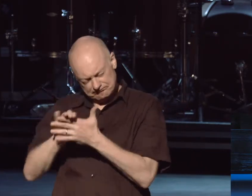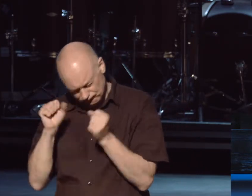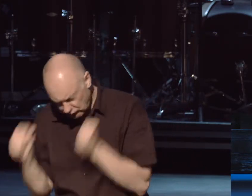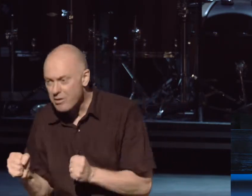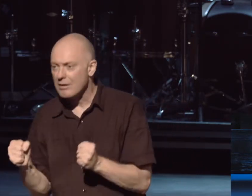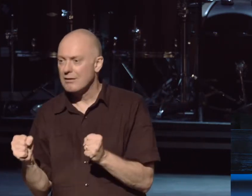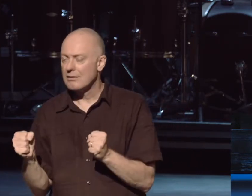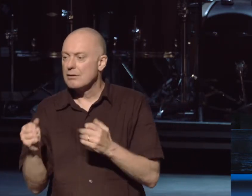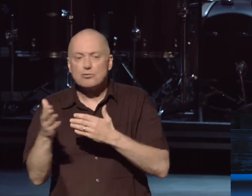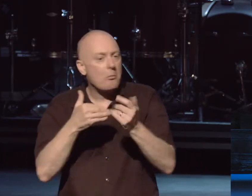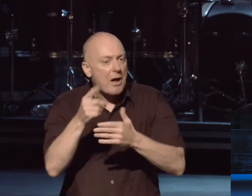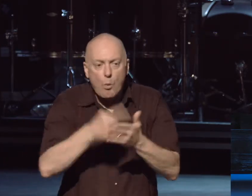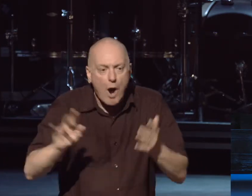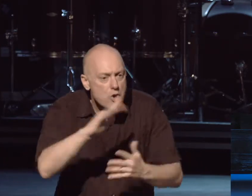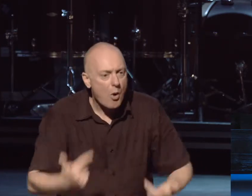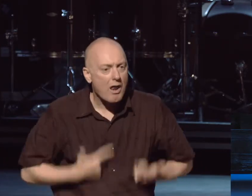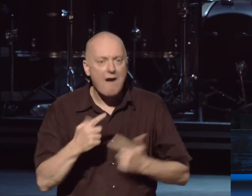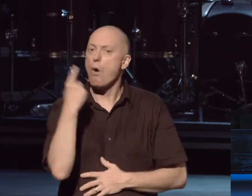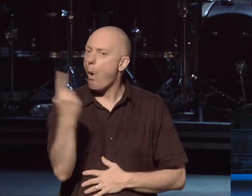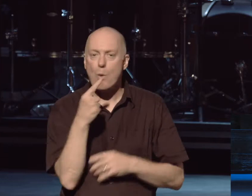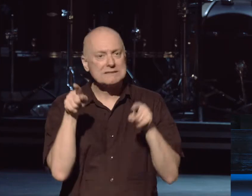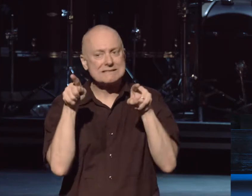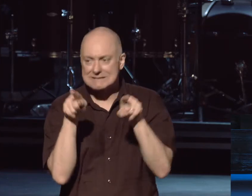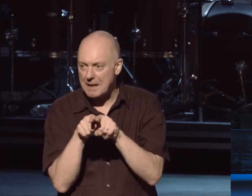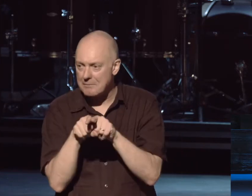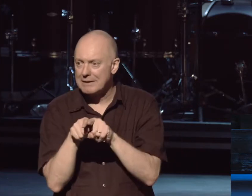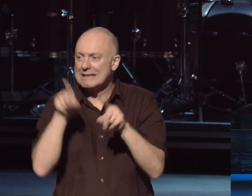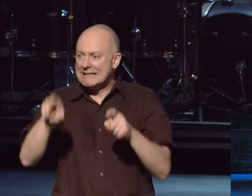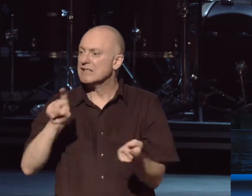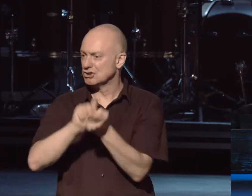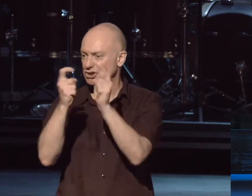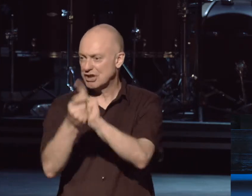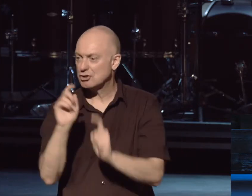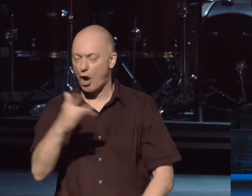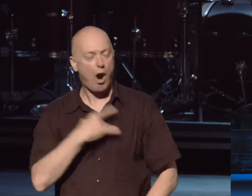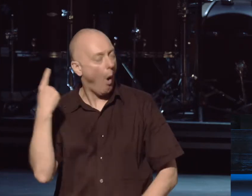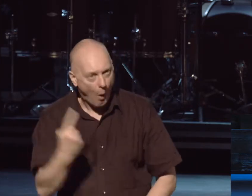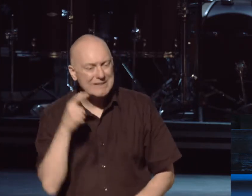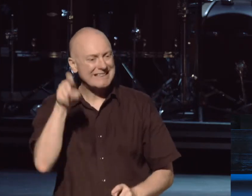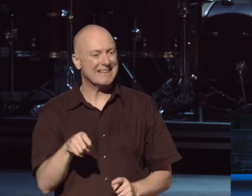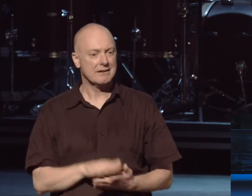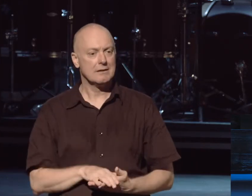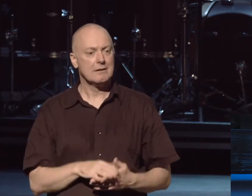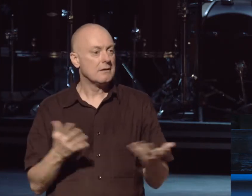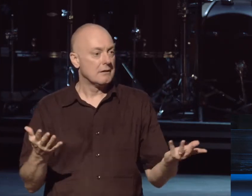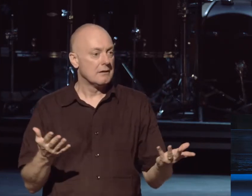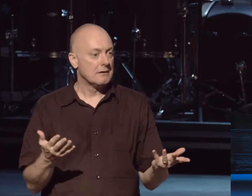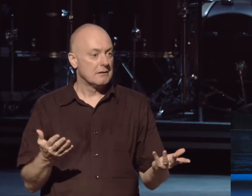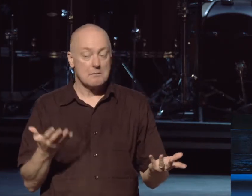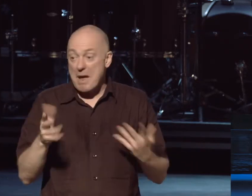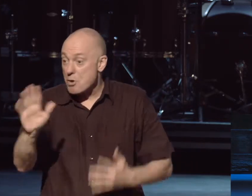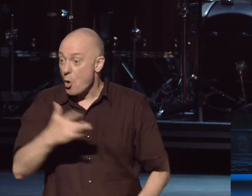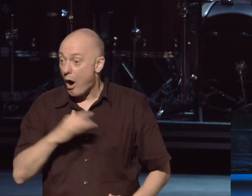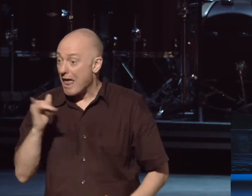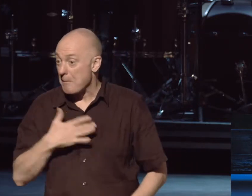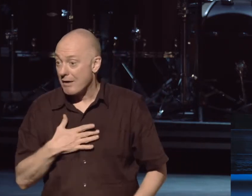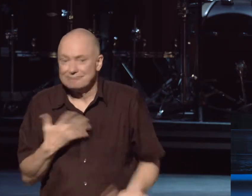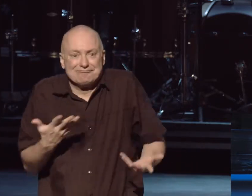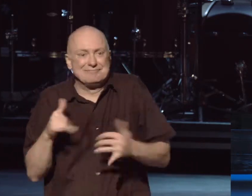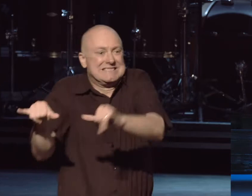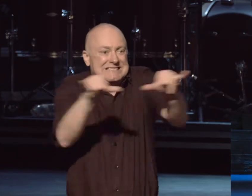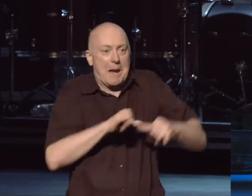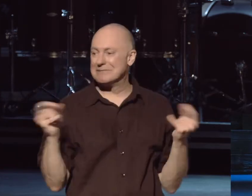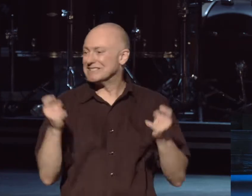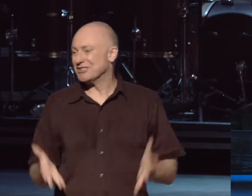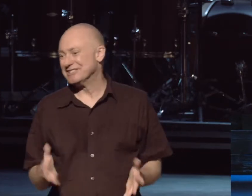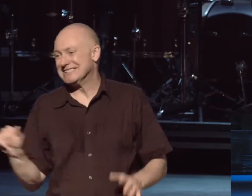and conviction. No matter where we find ourselves, we are always in line for a change of heart. Now, if your heart is like mine, and it is because